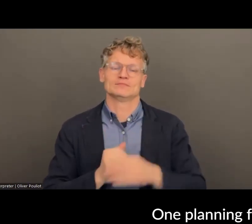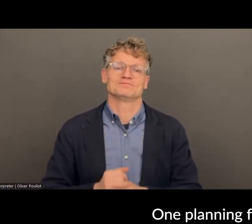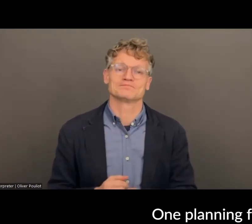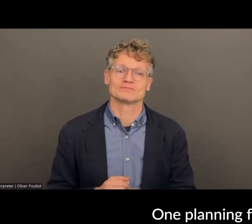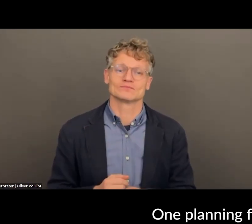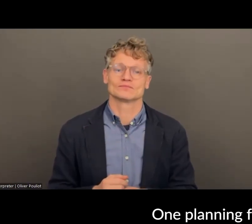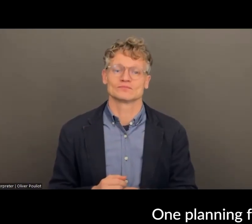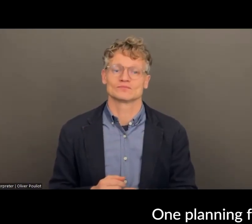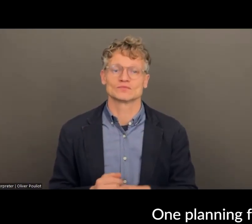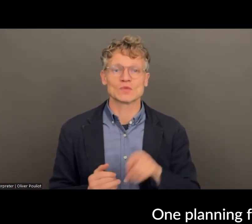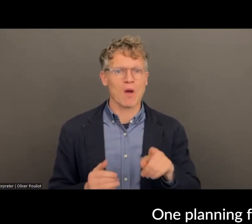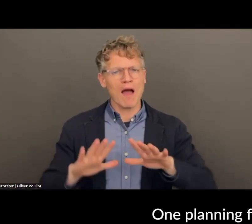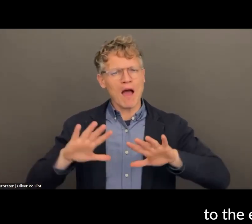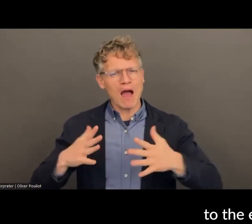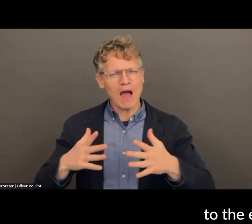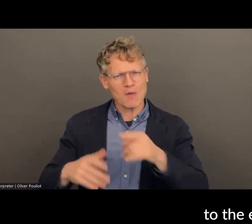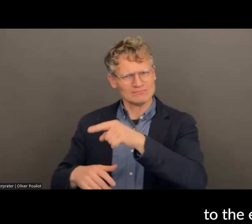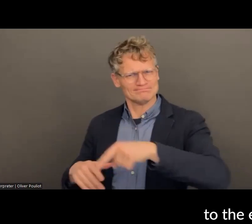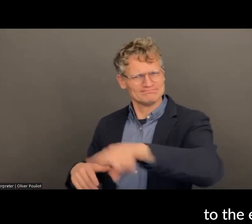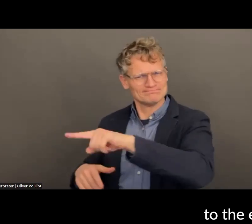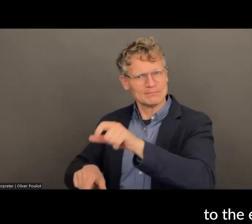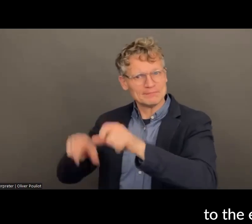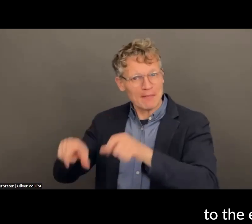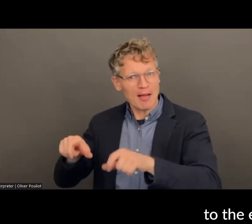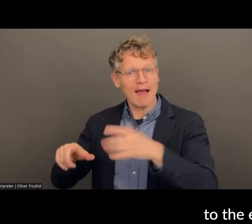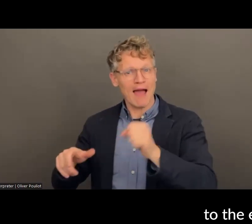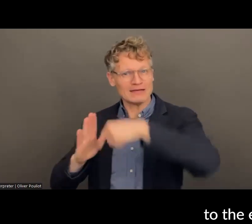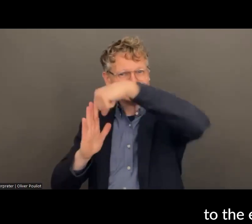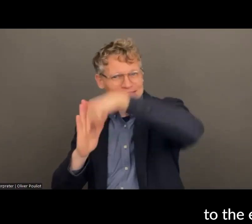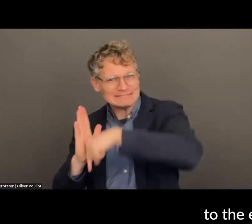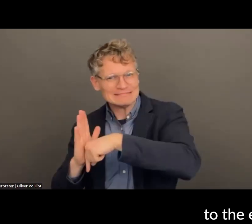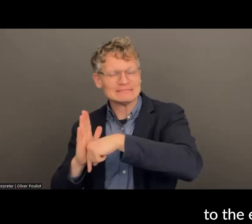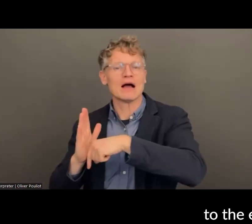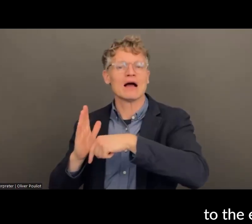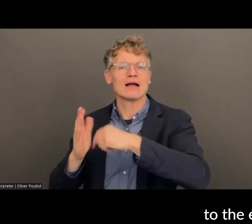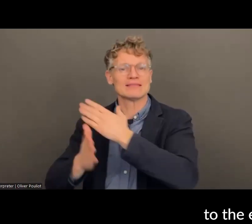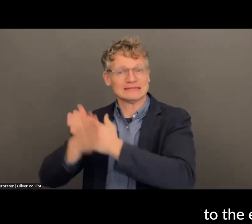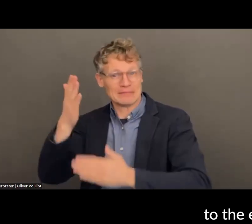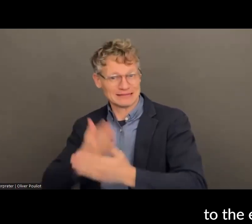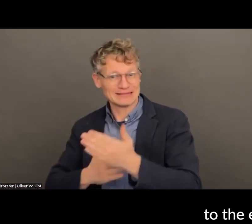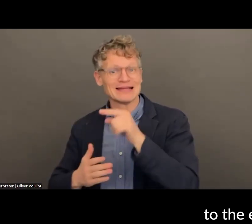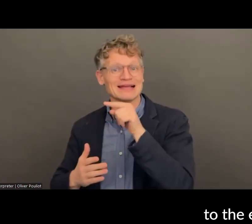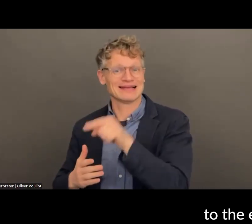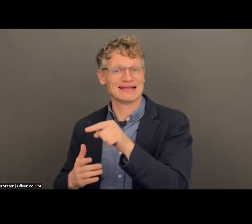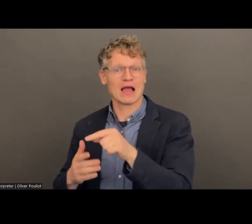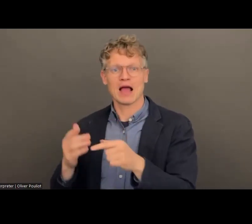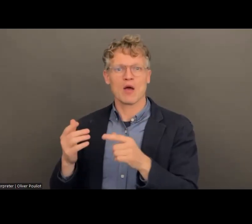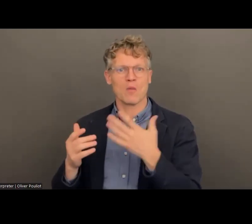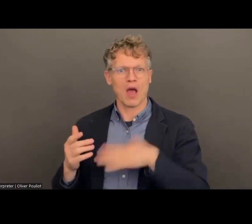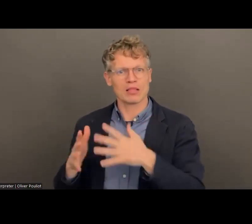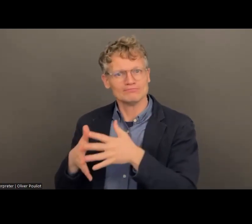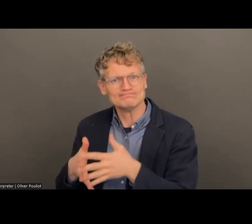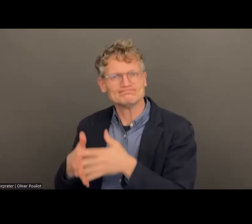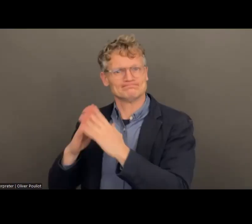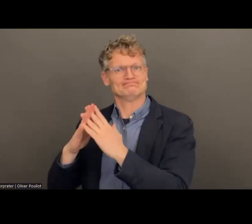micro entrepreneurs with complex disabilities. 2, the execution itself, that is the actual training. And the 3rd approach